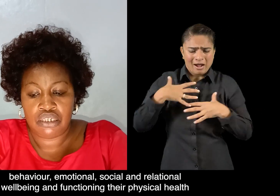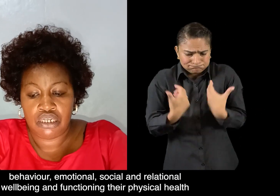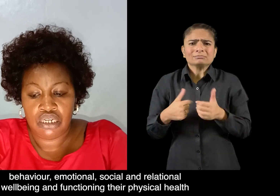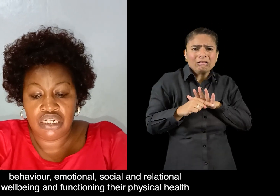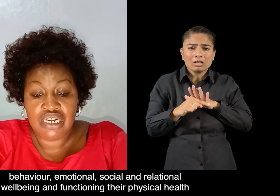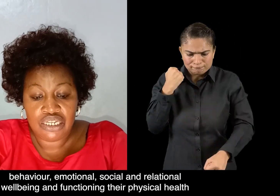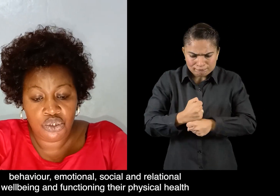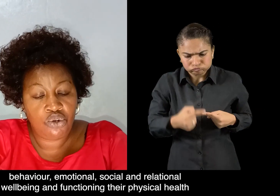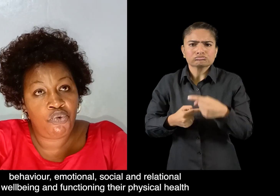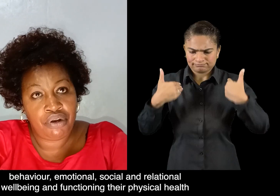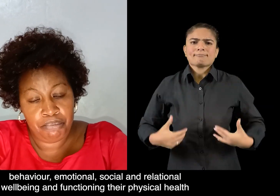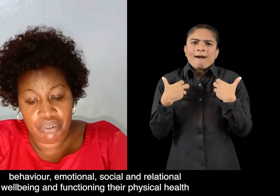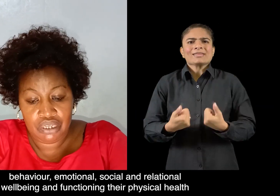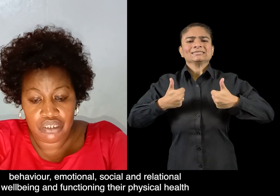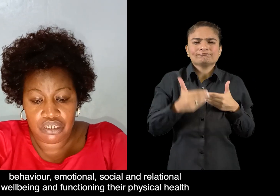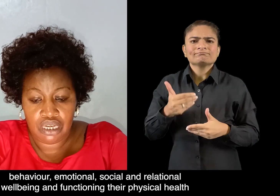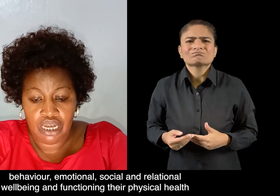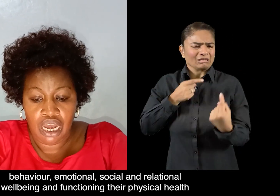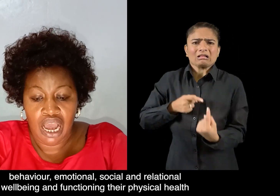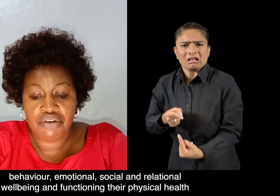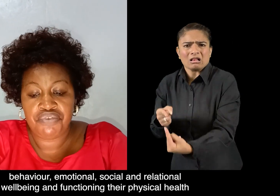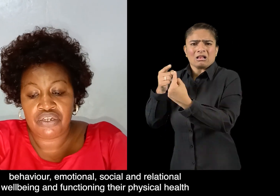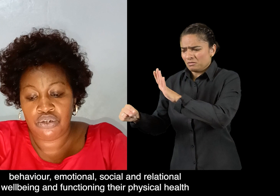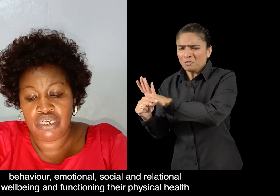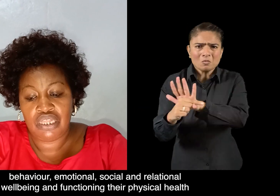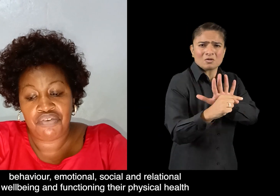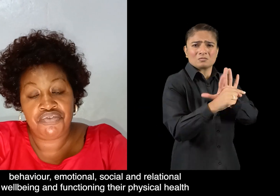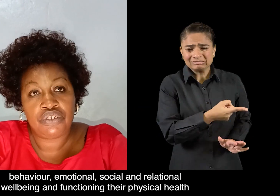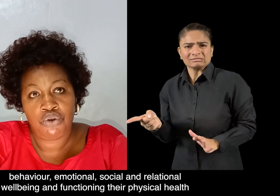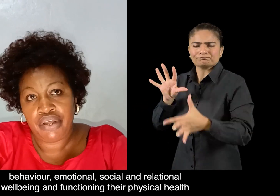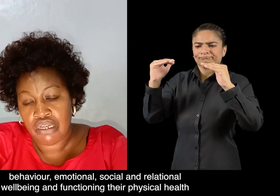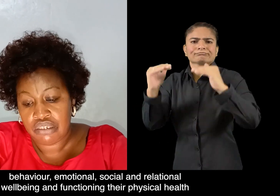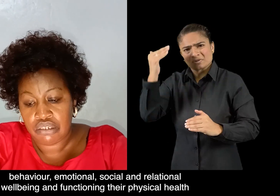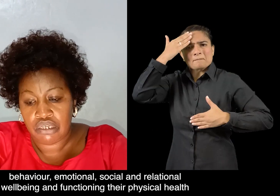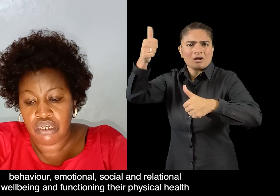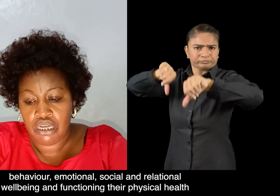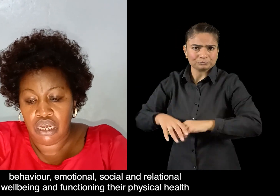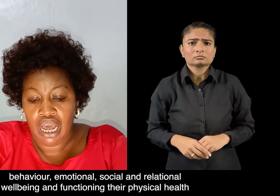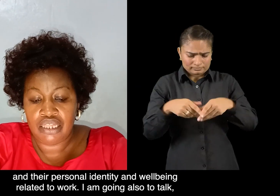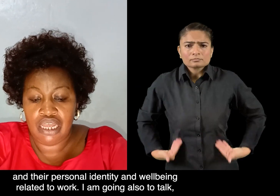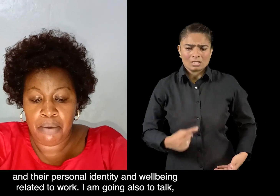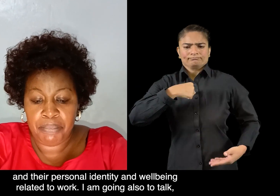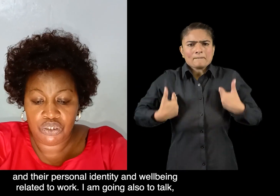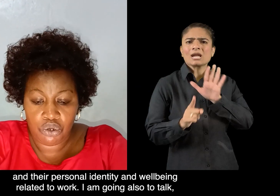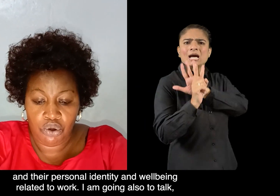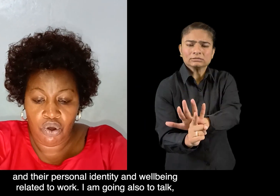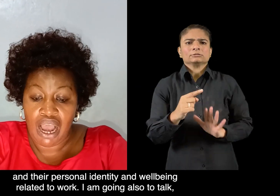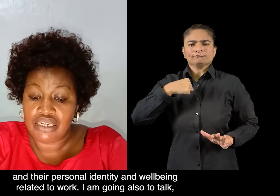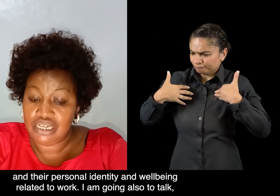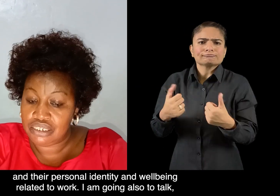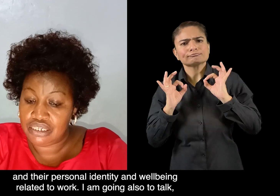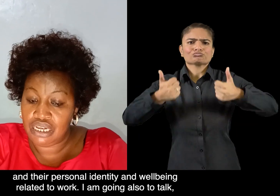and relational well-being, and functioning their physical health and their